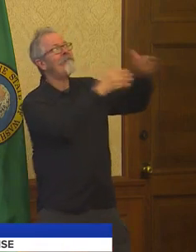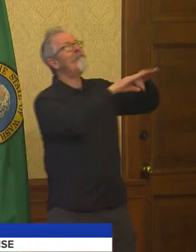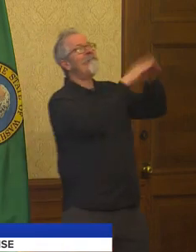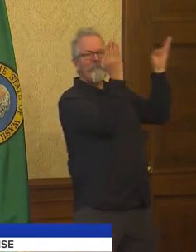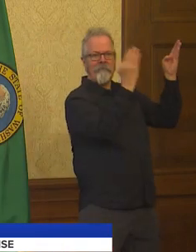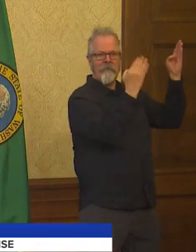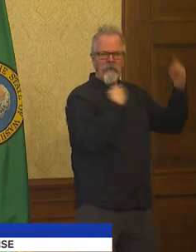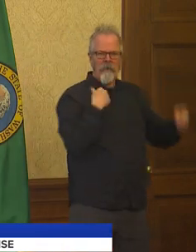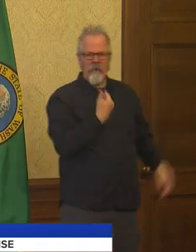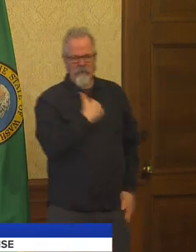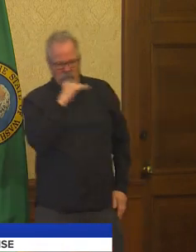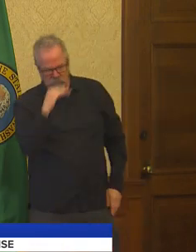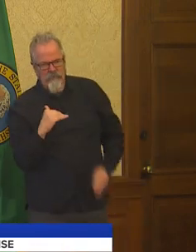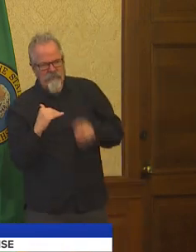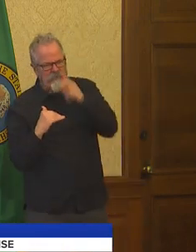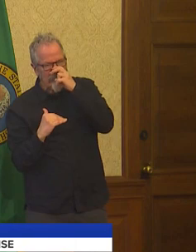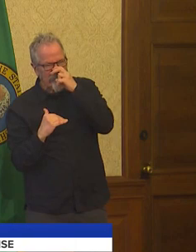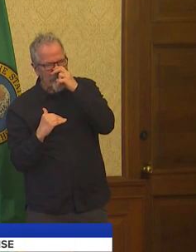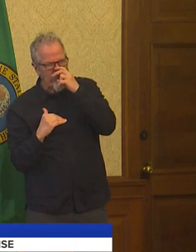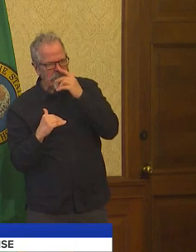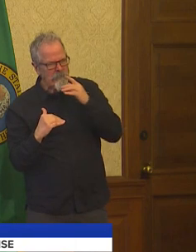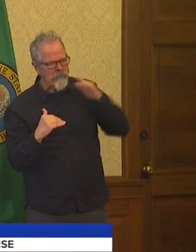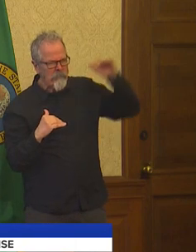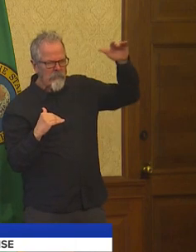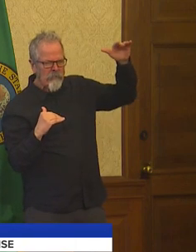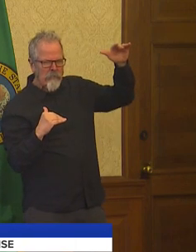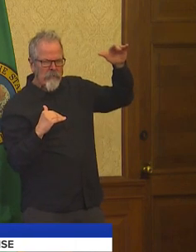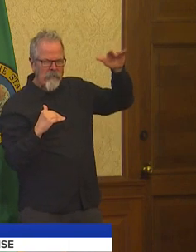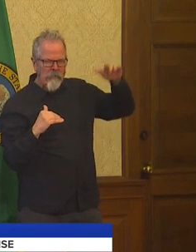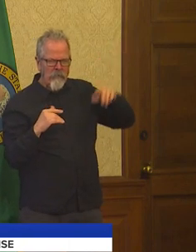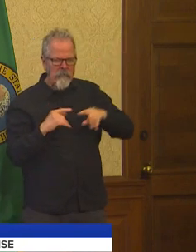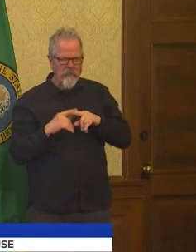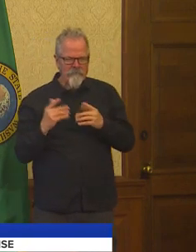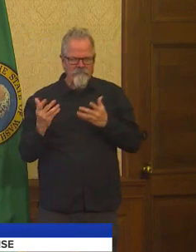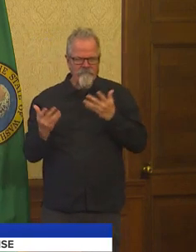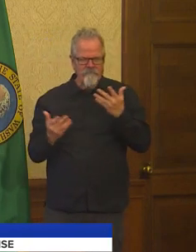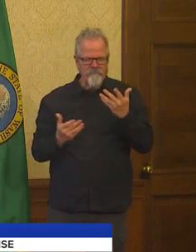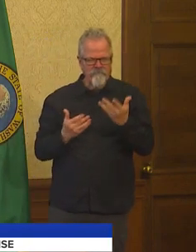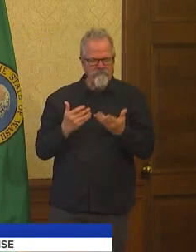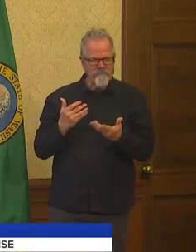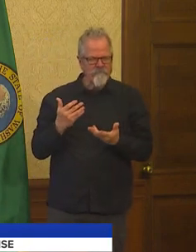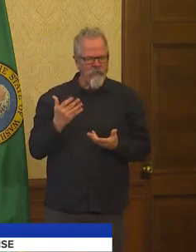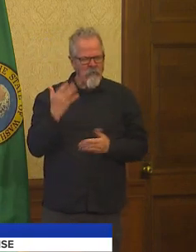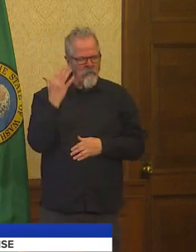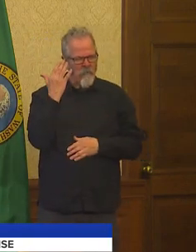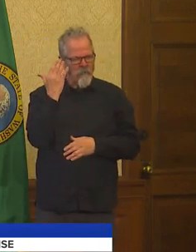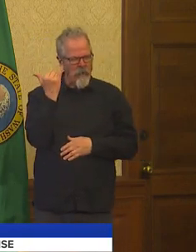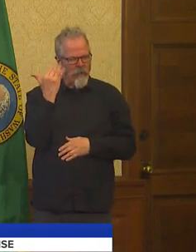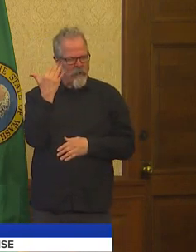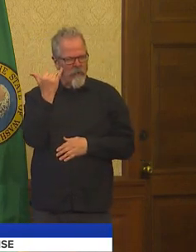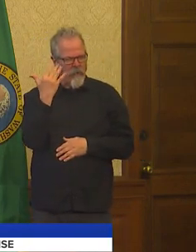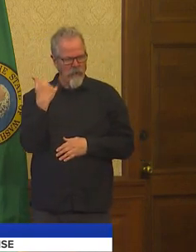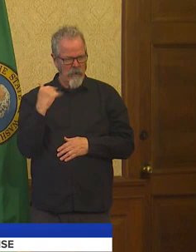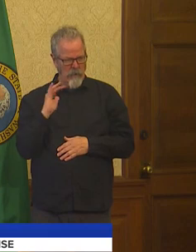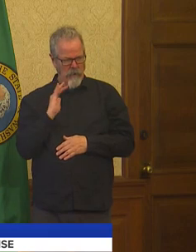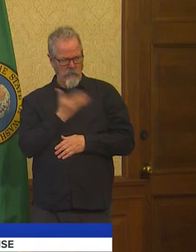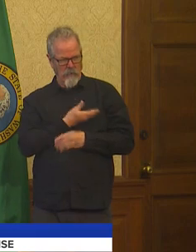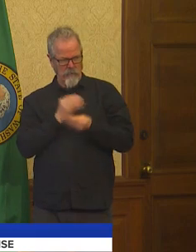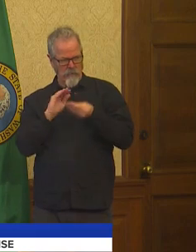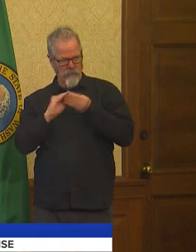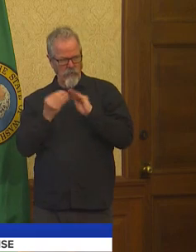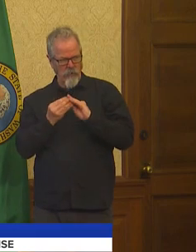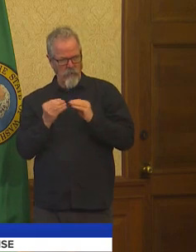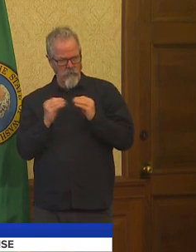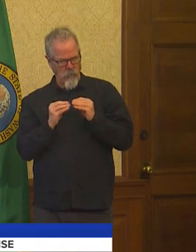people showing up with COVID symptoms as you did back in early March. So can you get very specific on what your data points, what numbers you're looking